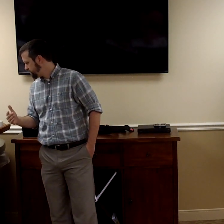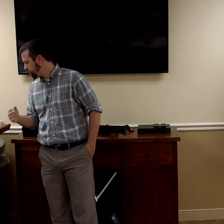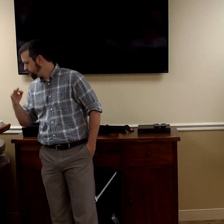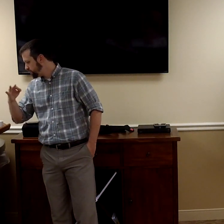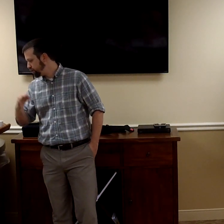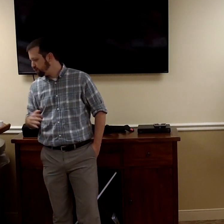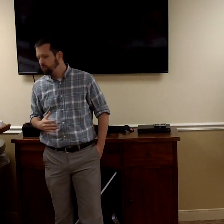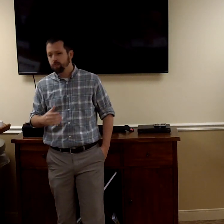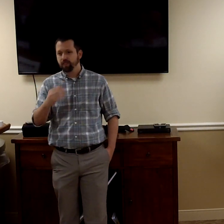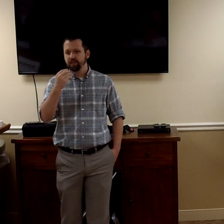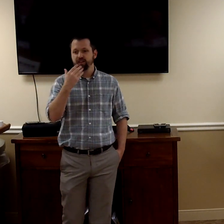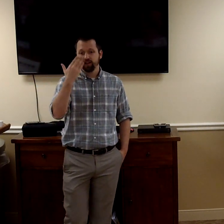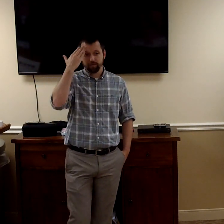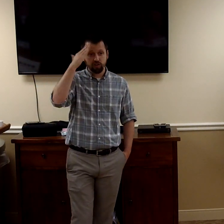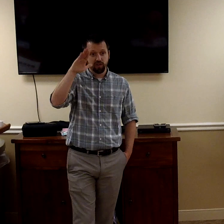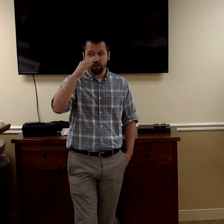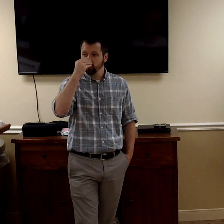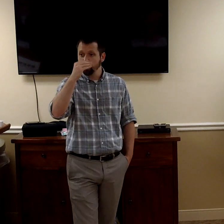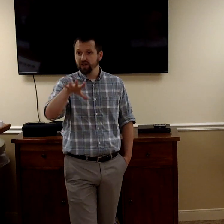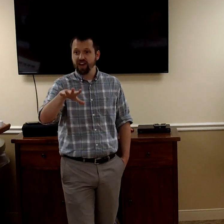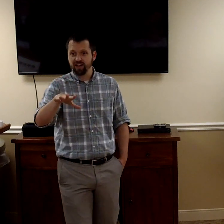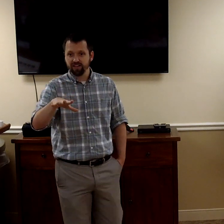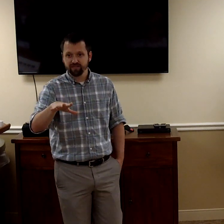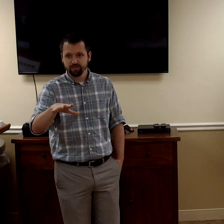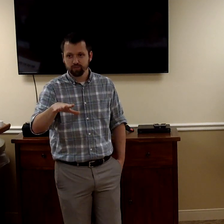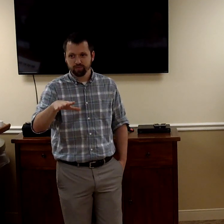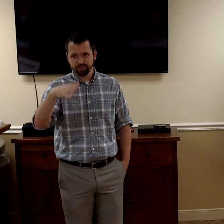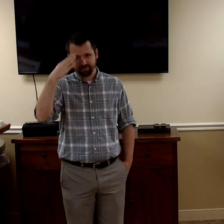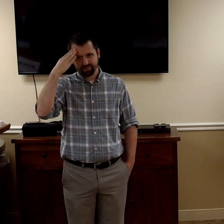Nope, I'm good. Yep. Don't know, don't care.